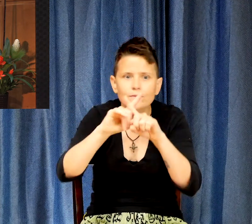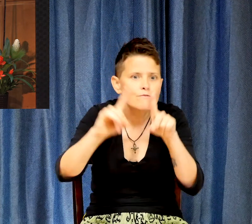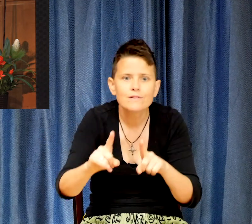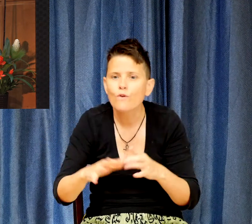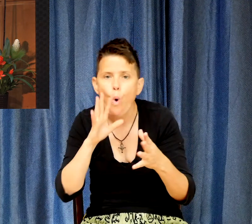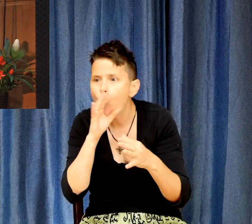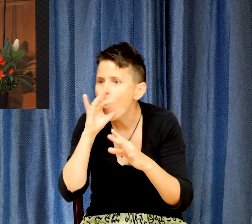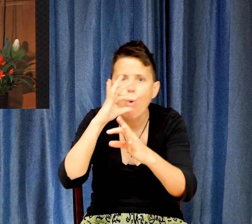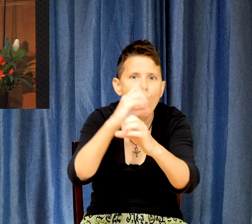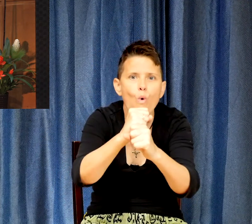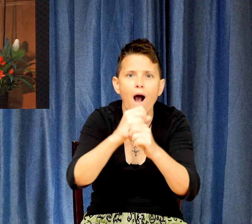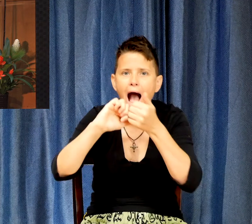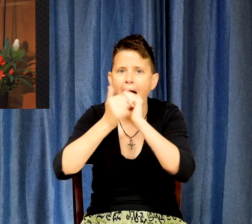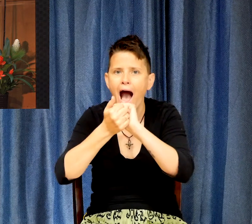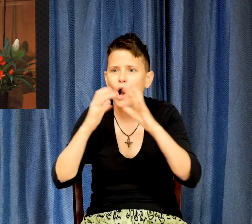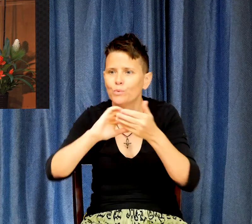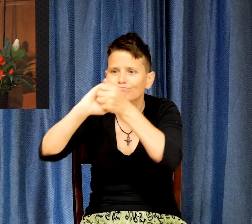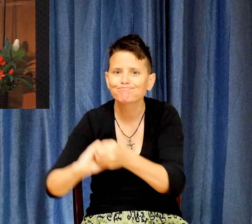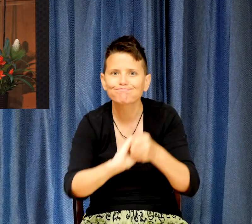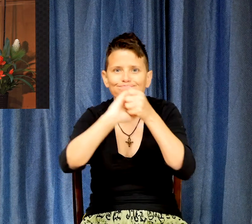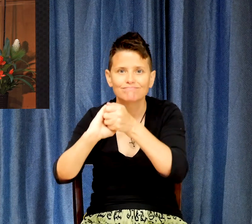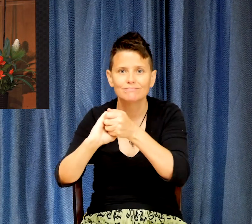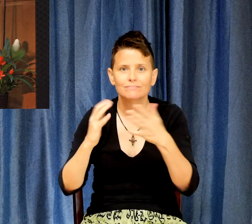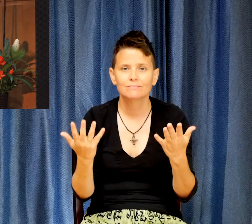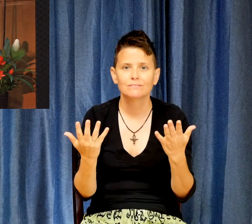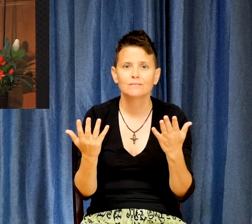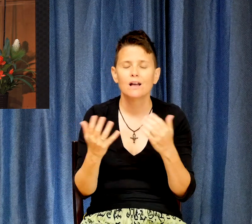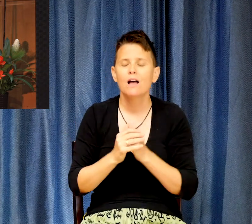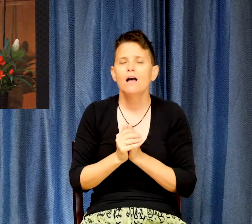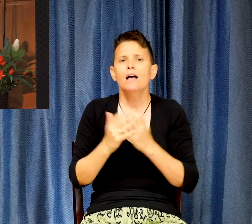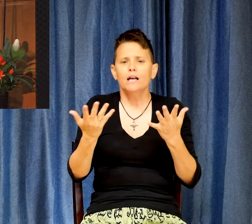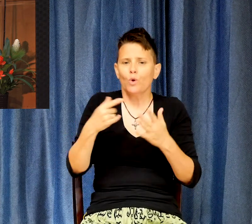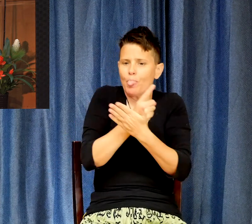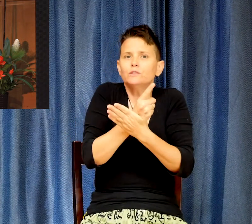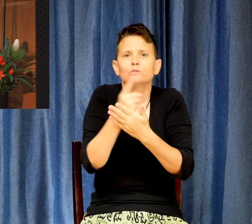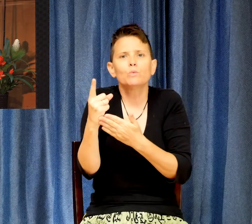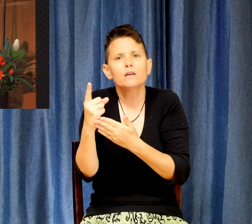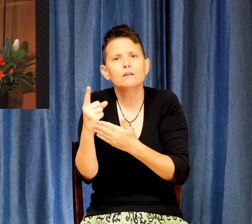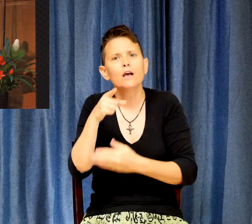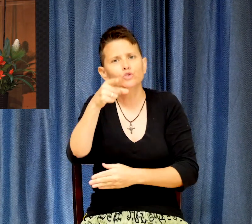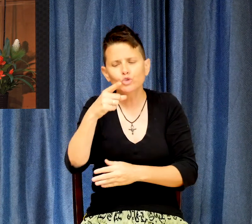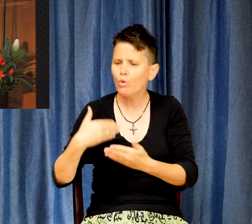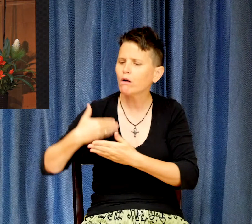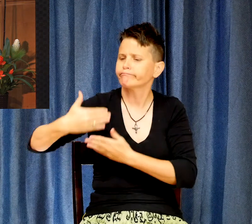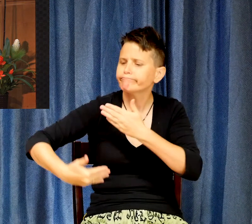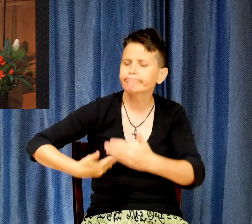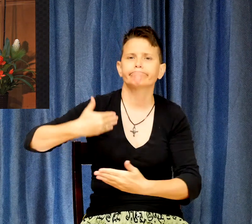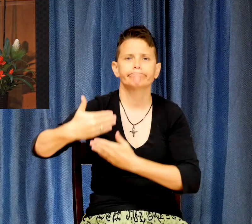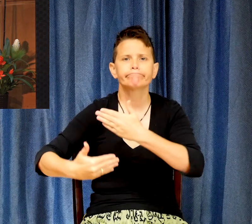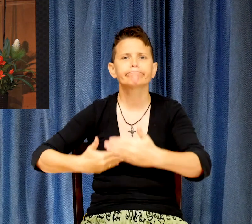our beingness. And this week, as you move forward, I'd invite you to just ask yourself one